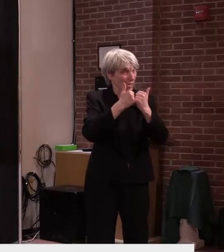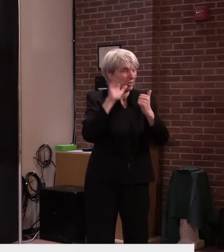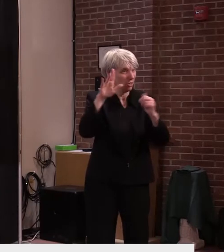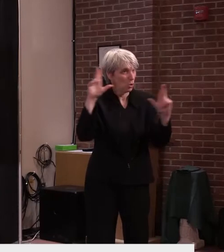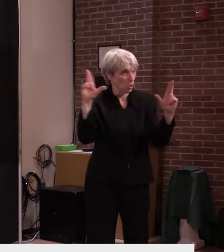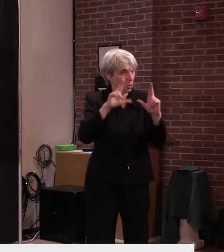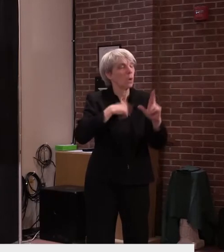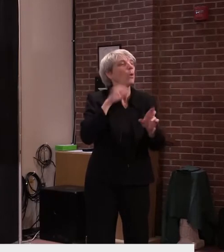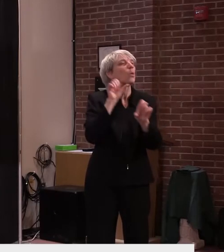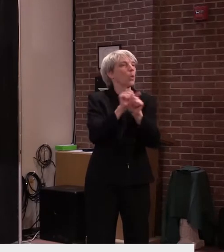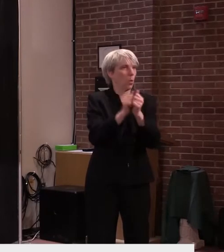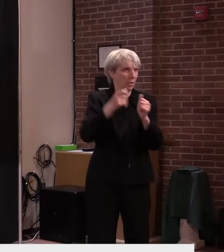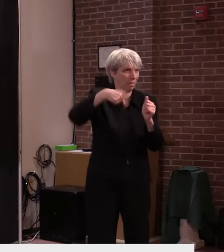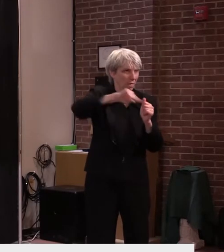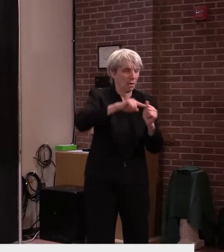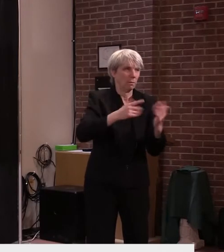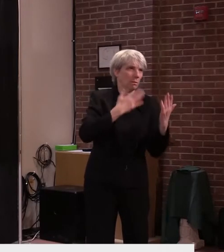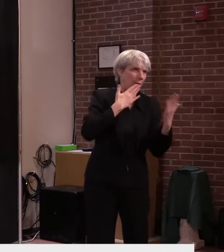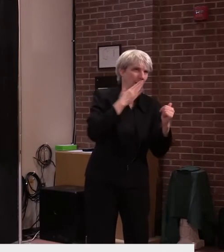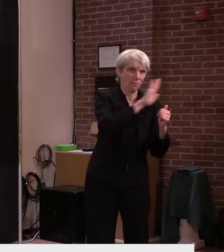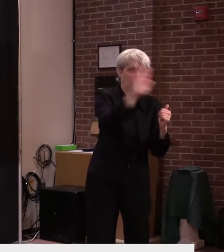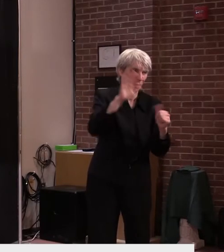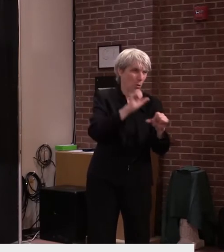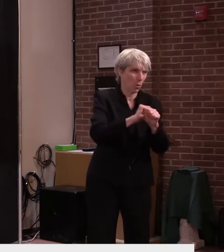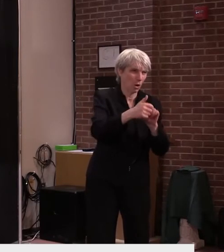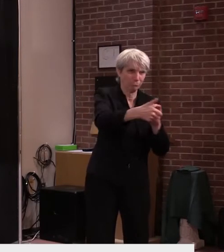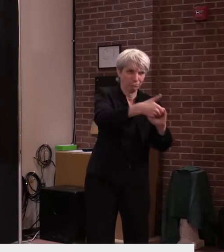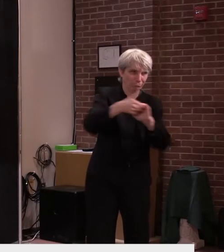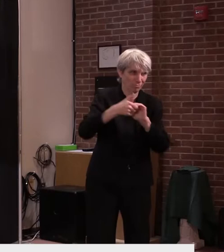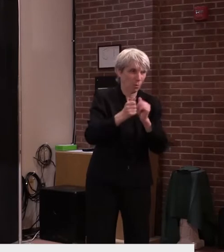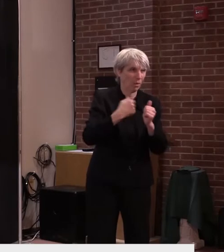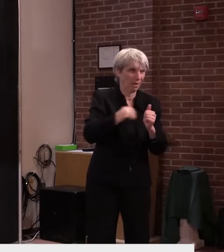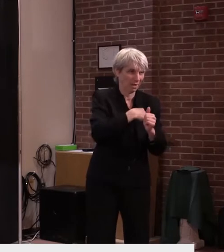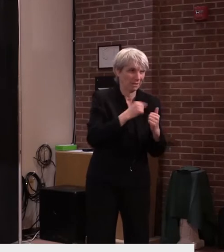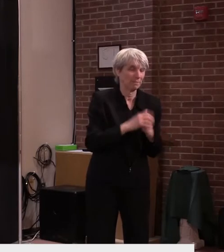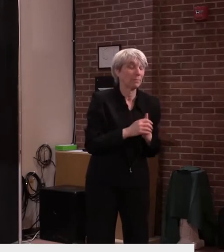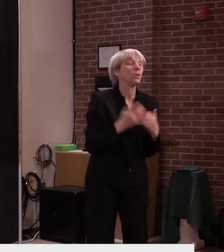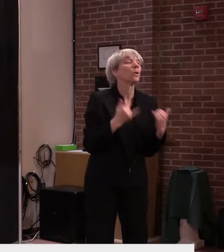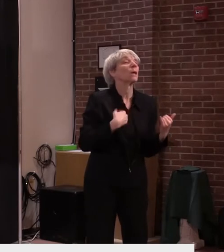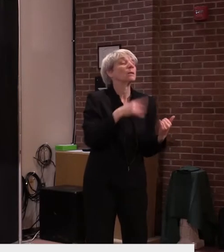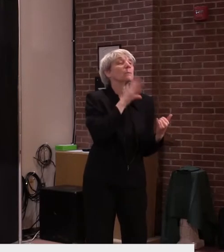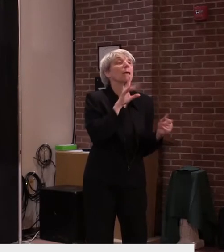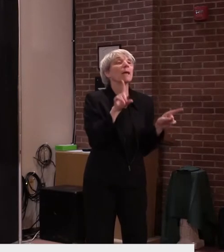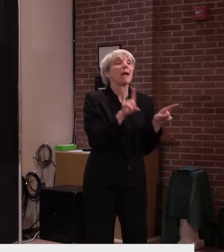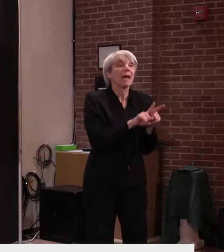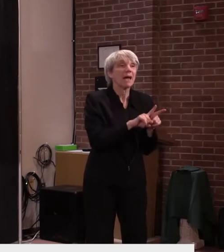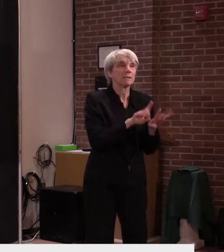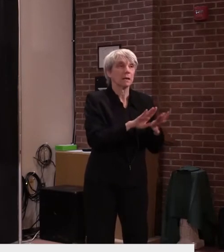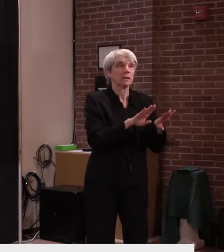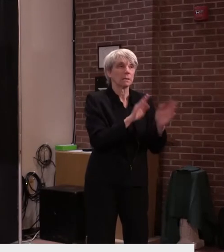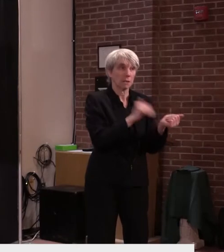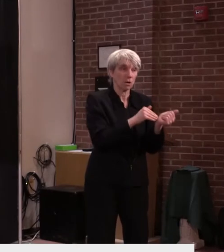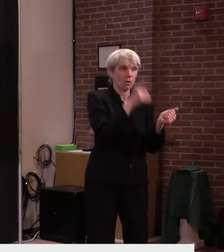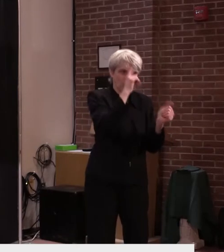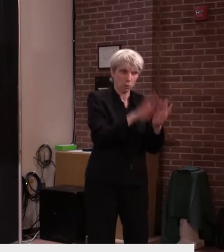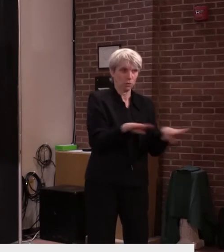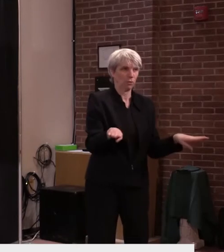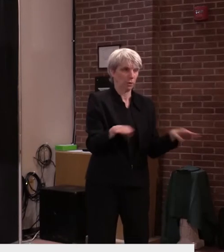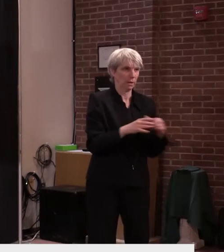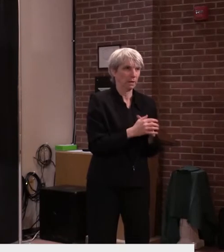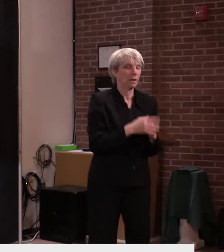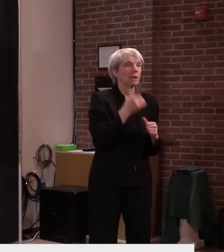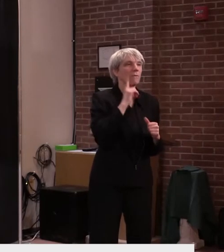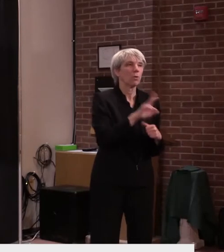value this collaboration. I'm here today to share pediatrician recommendations for both the K-12 and